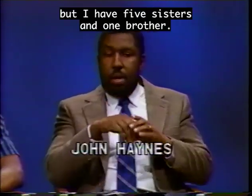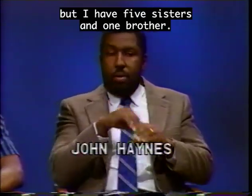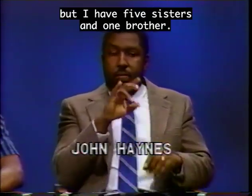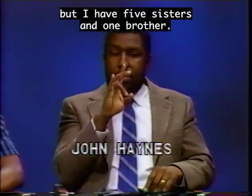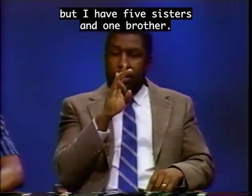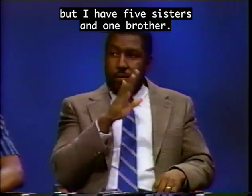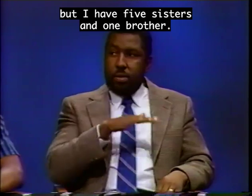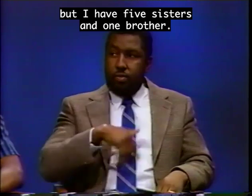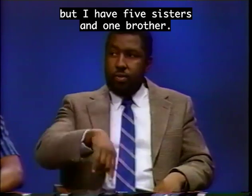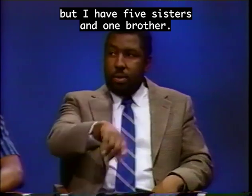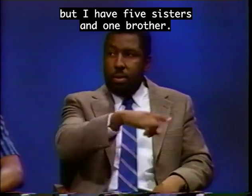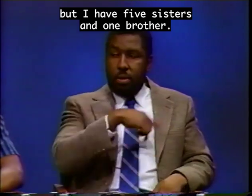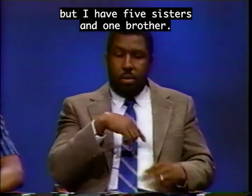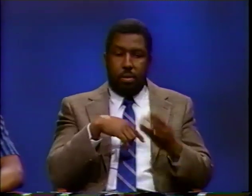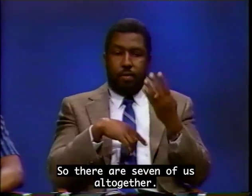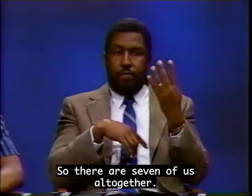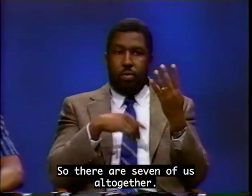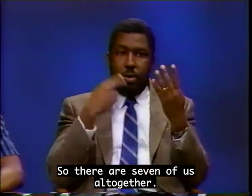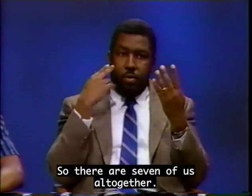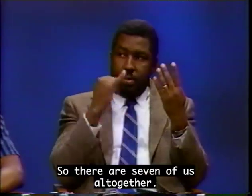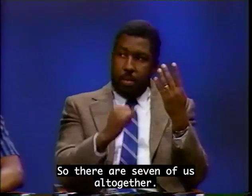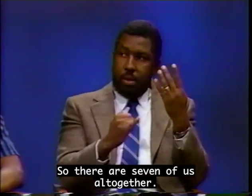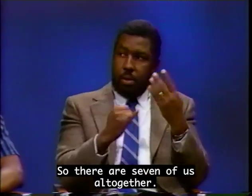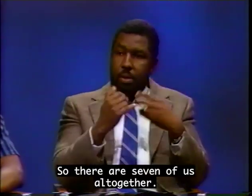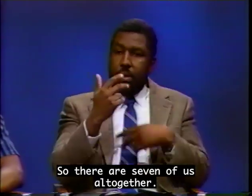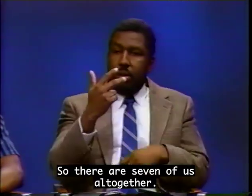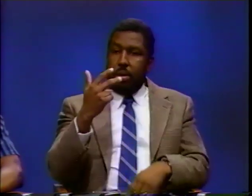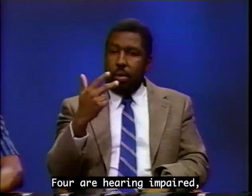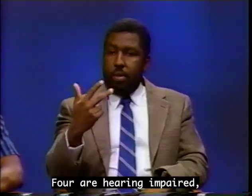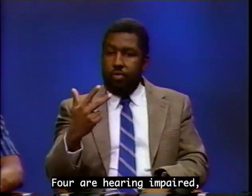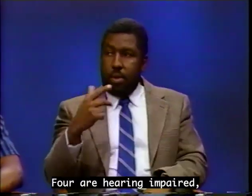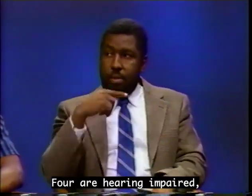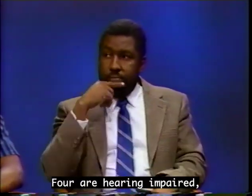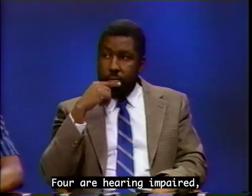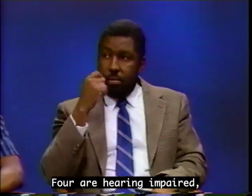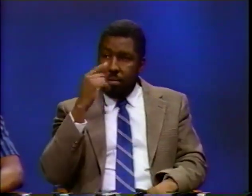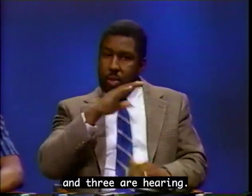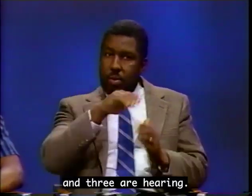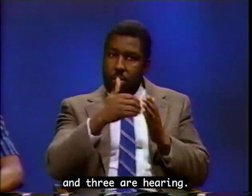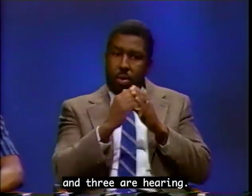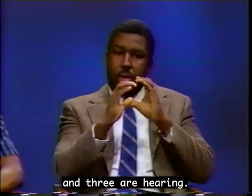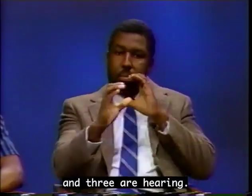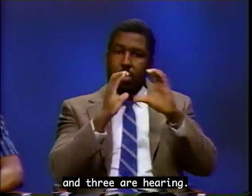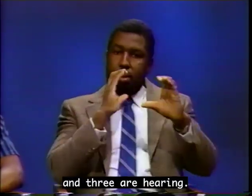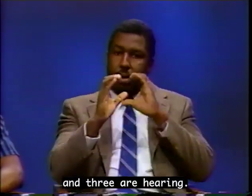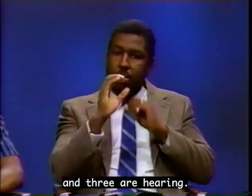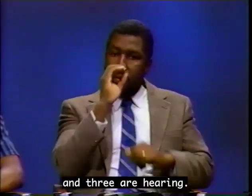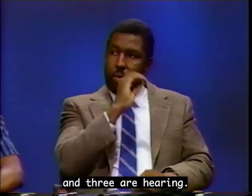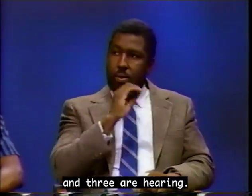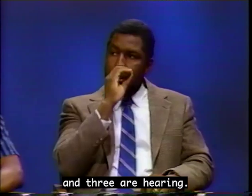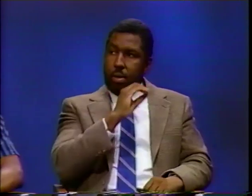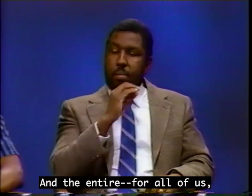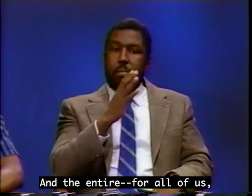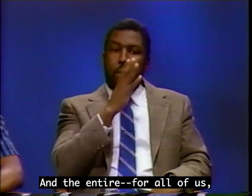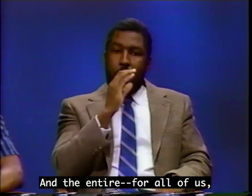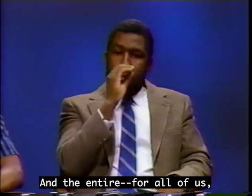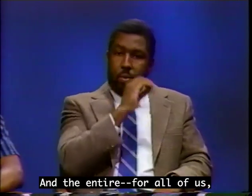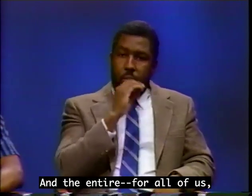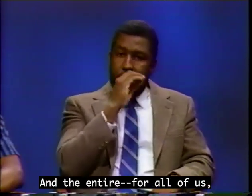sisters and 1 brother. So there were 7 of us all together. 4 are hearing impaired and 3 are hearing. And the entire,